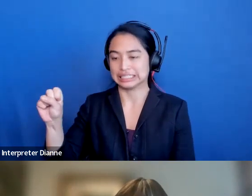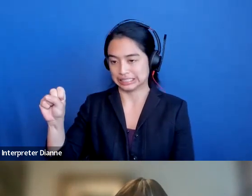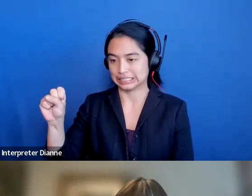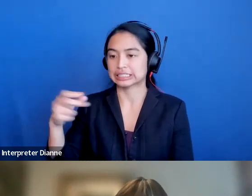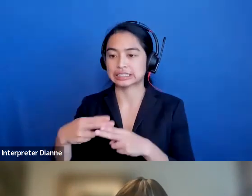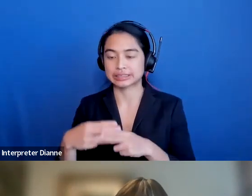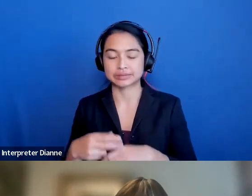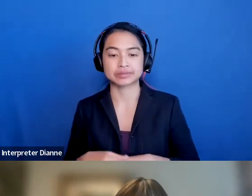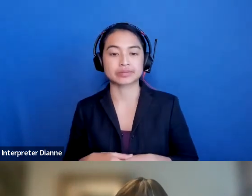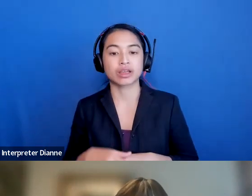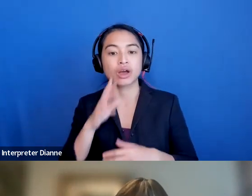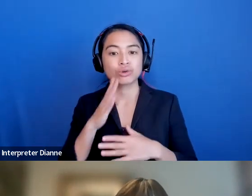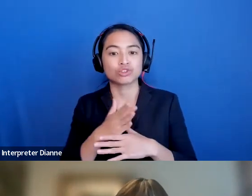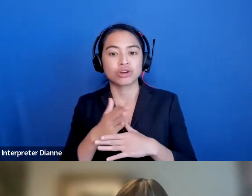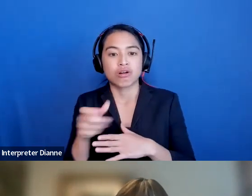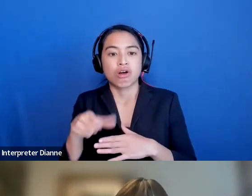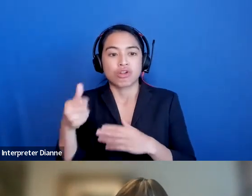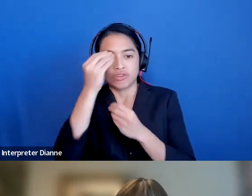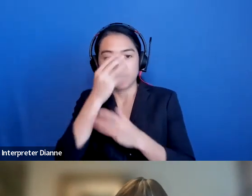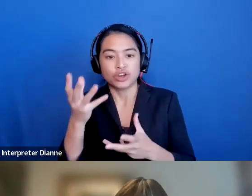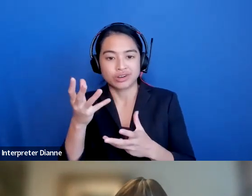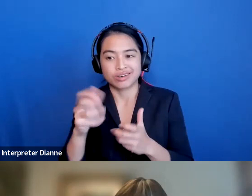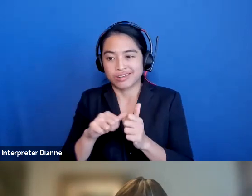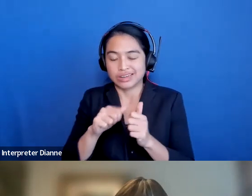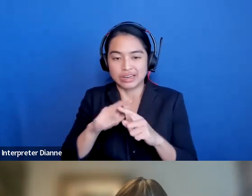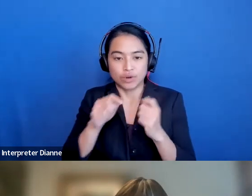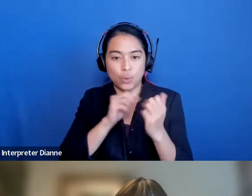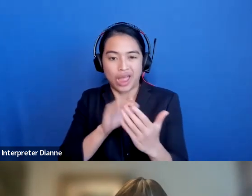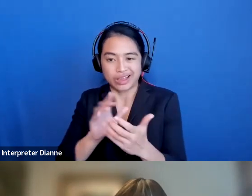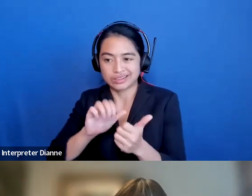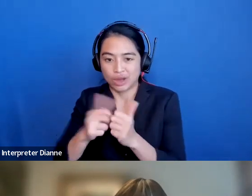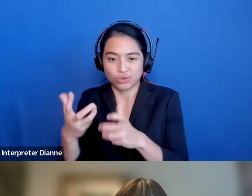share some other information, ways to get involved,